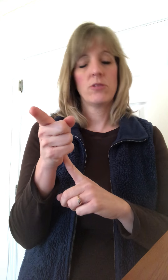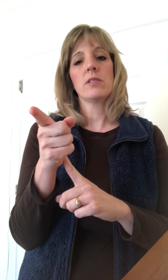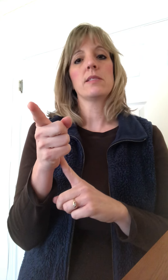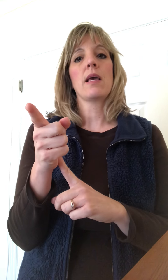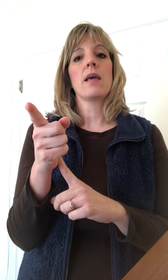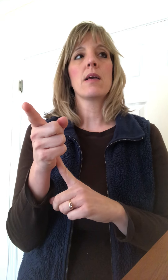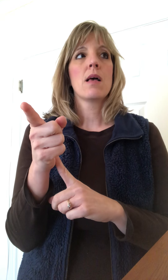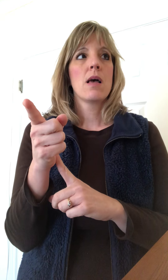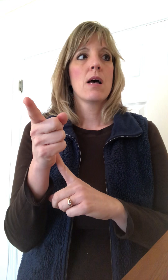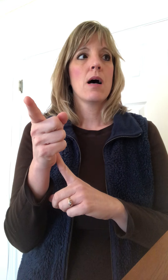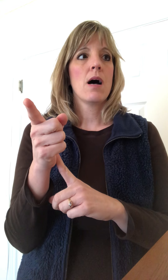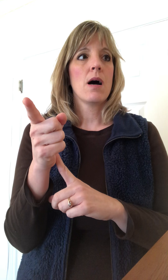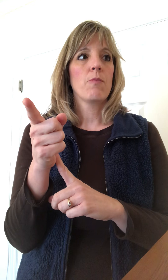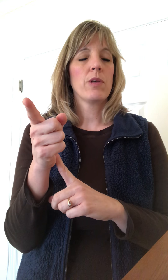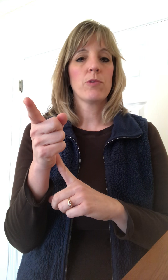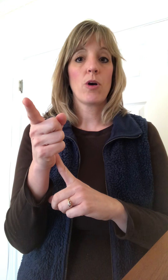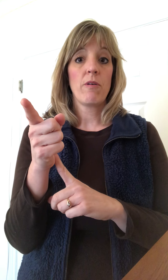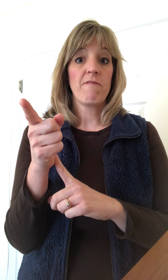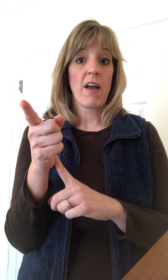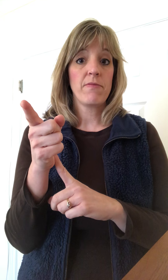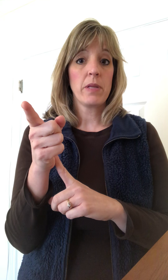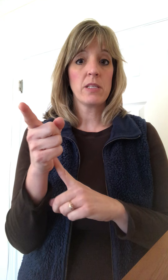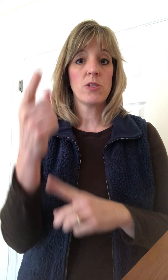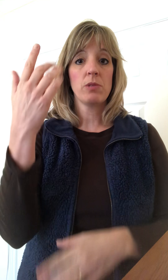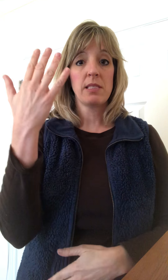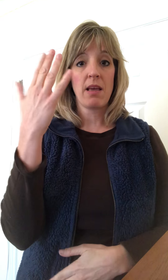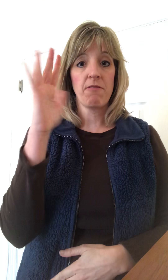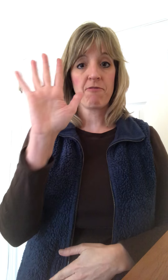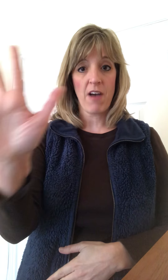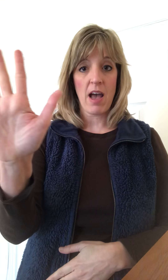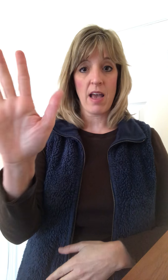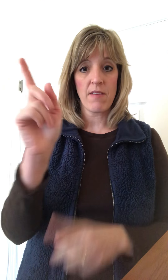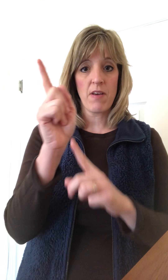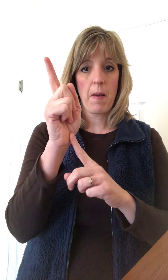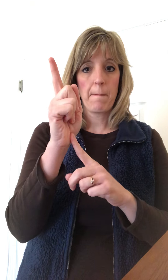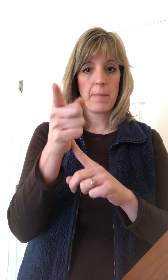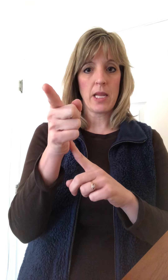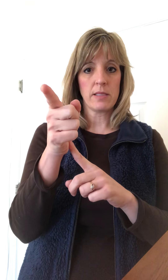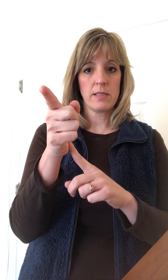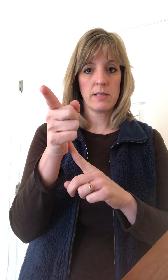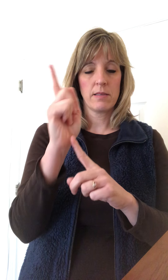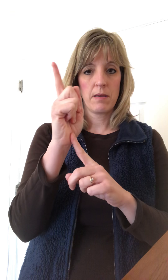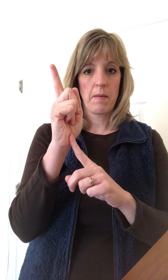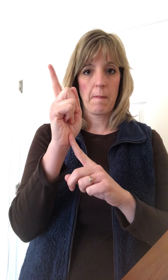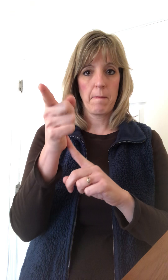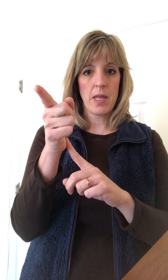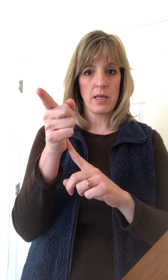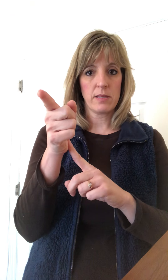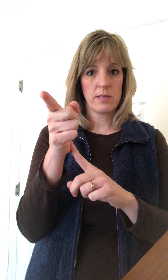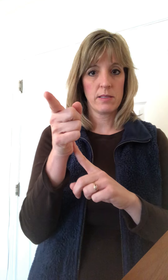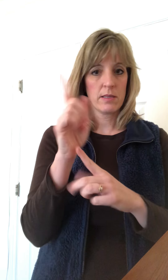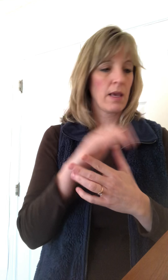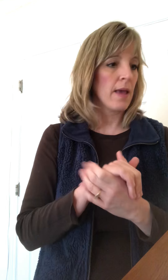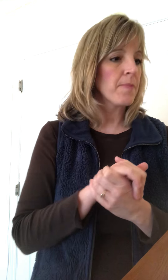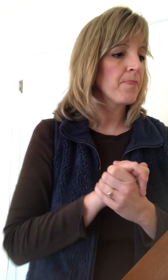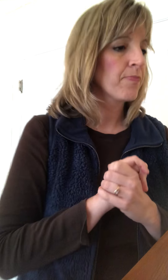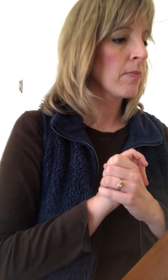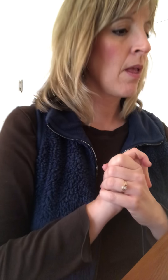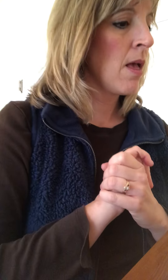you can say, we will go in 5 minutes, you would say 5 minutes, okay?